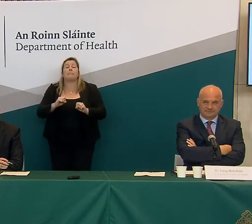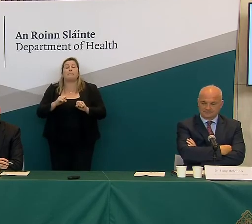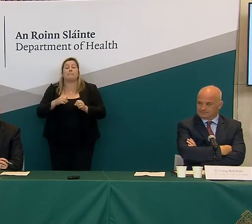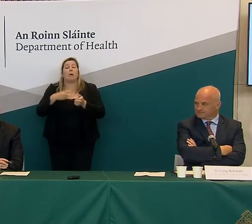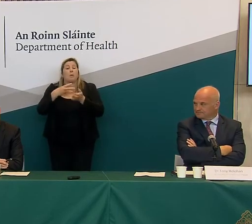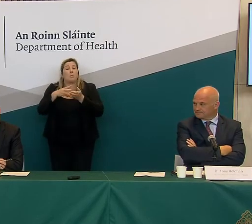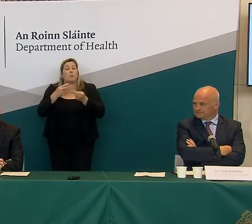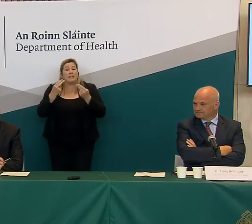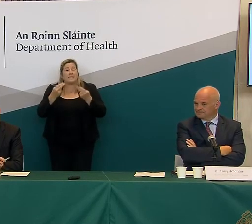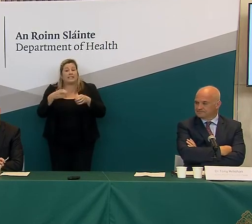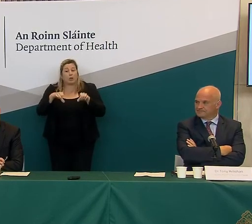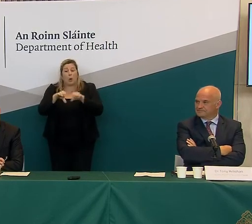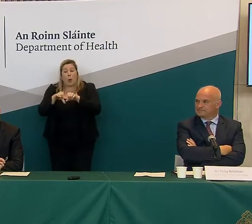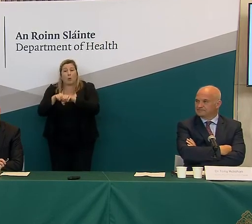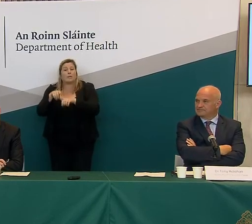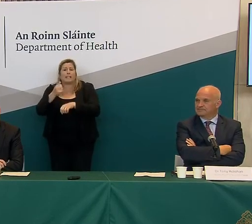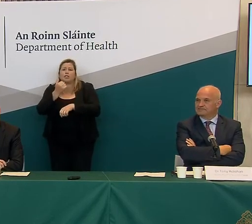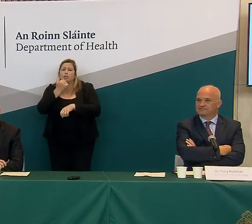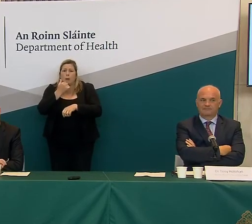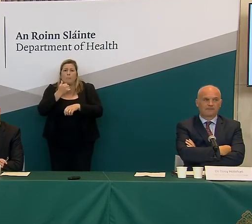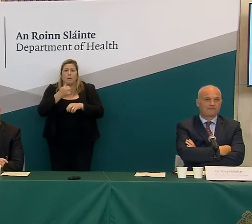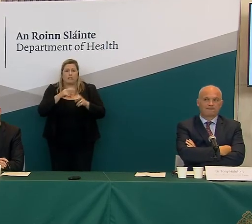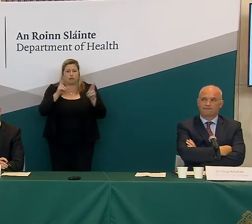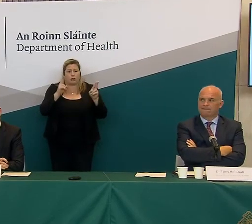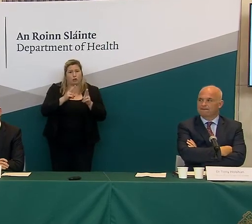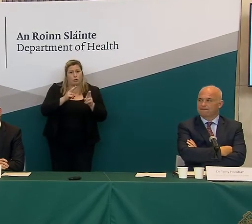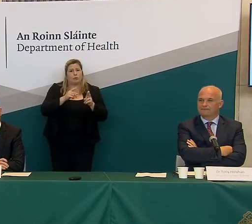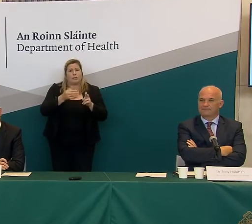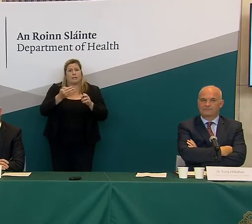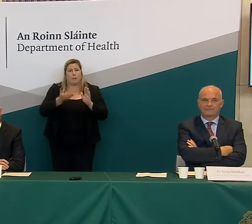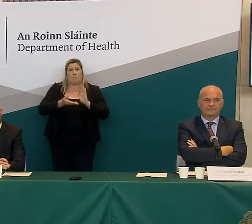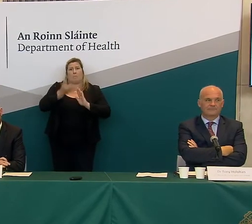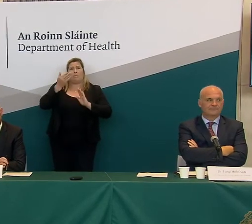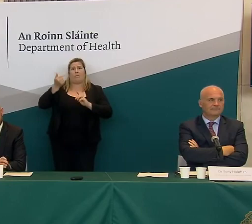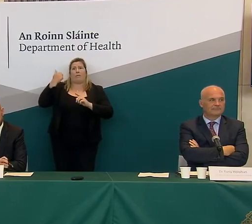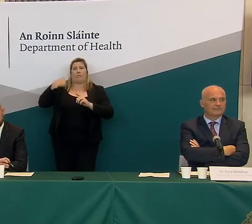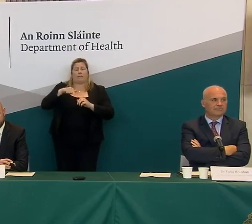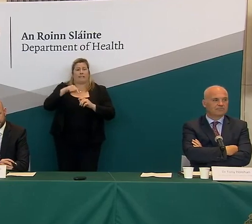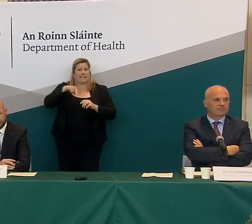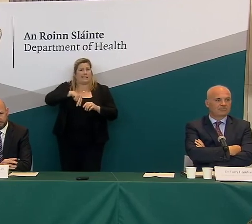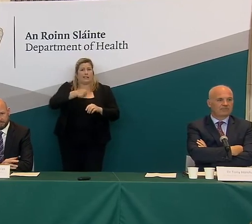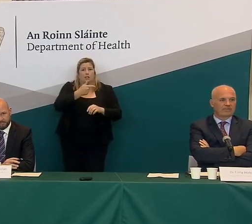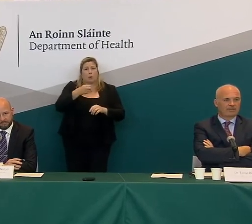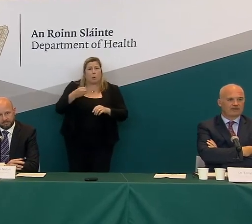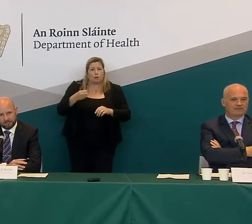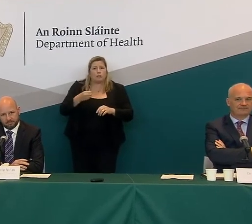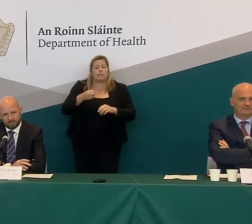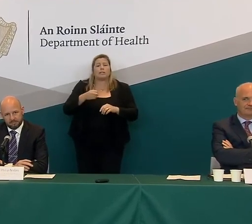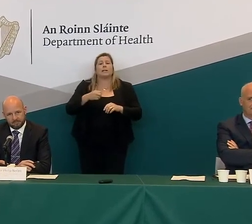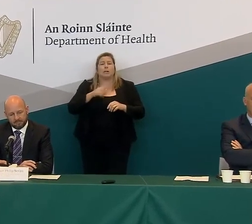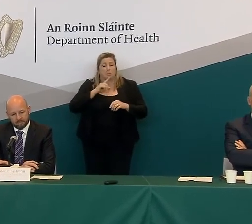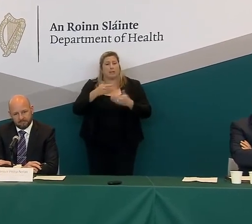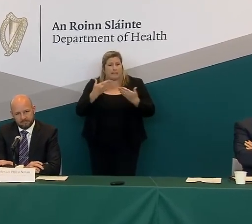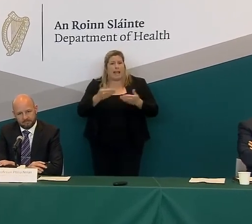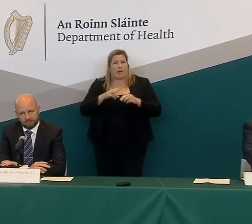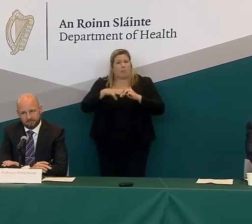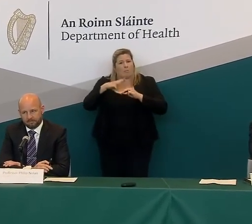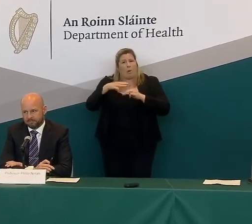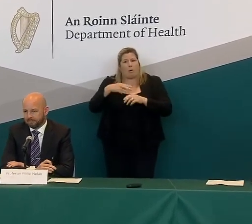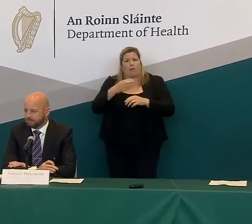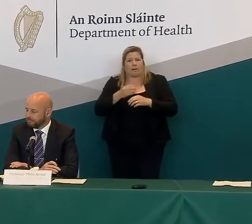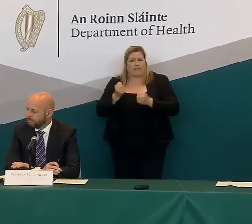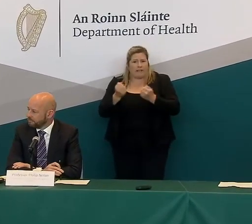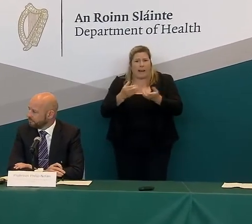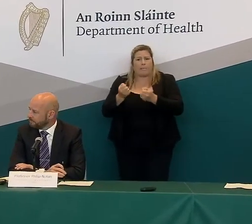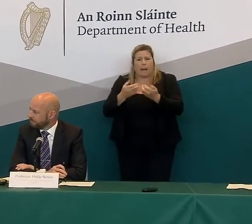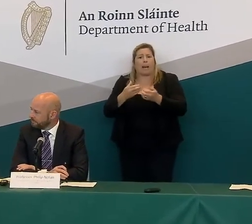and that's a number that's been falling. That was up to 2,200 if you go back some weeks. So more and more beds are being occupied. And it's important to